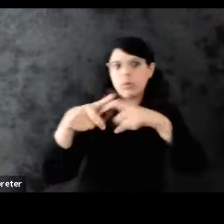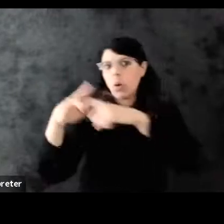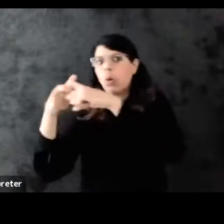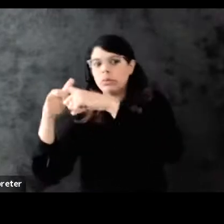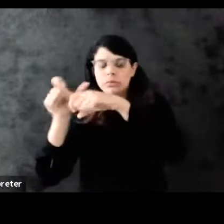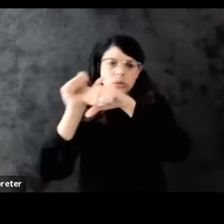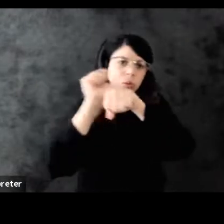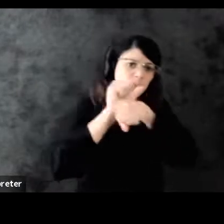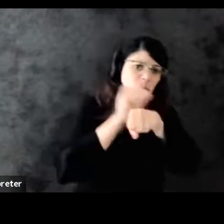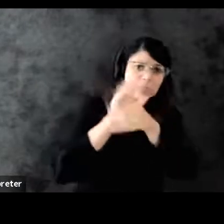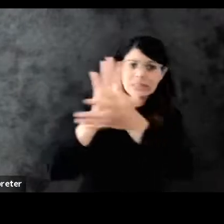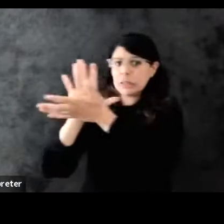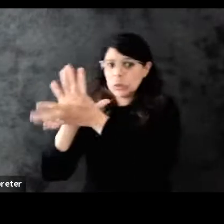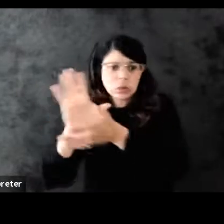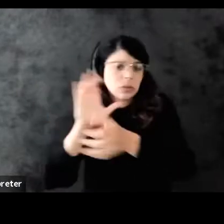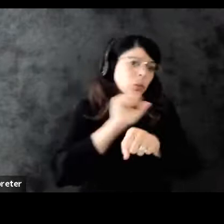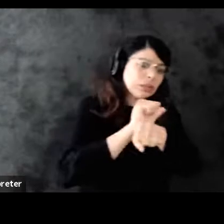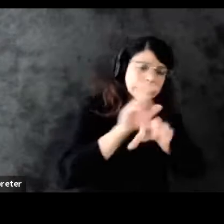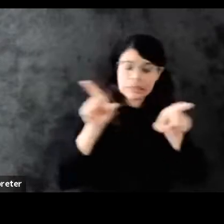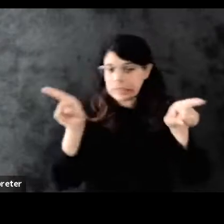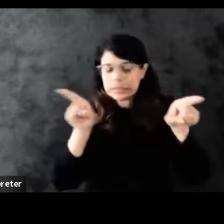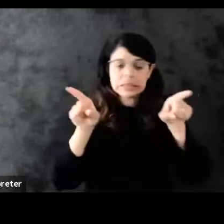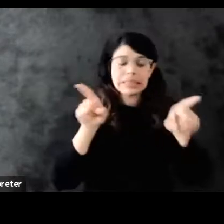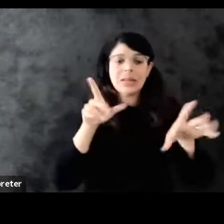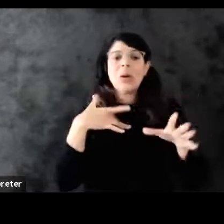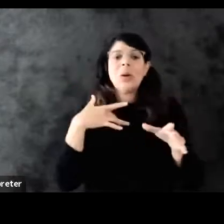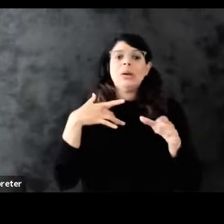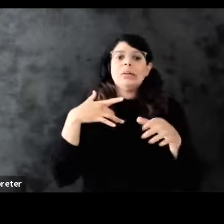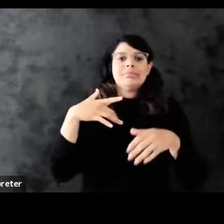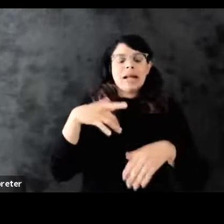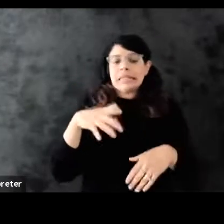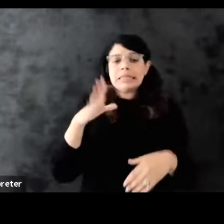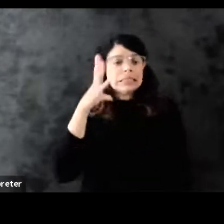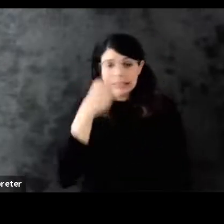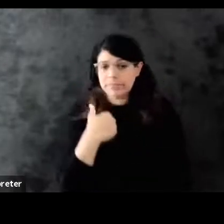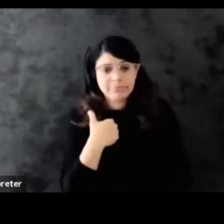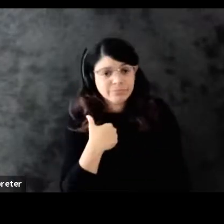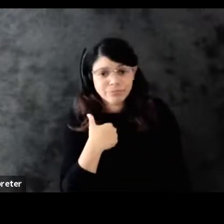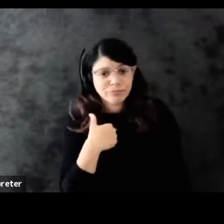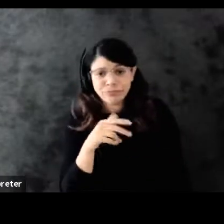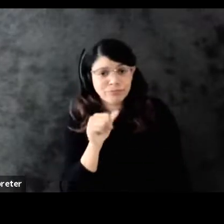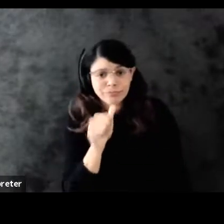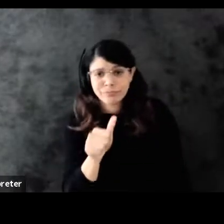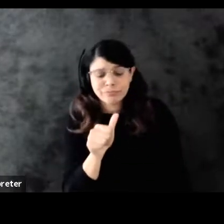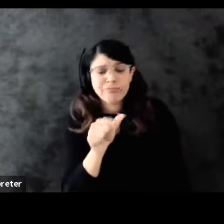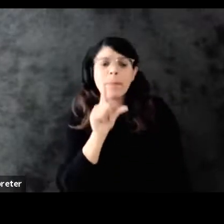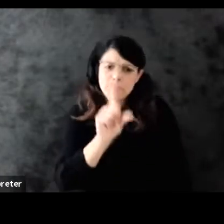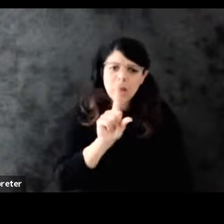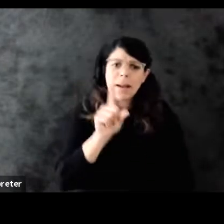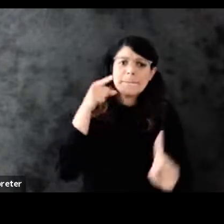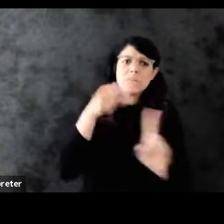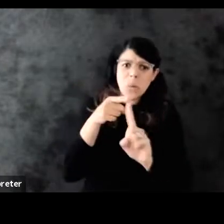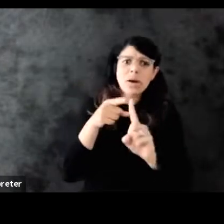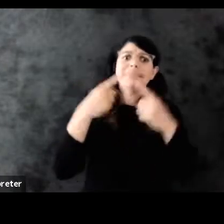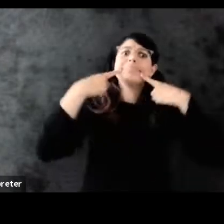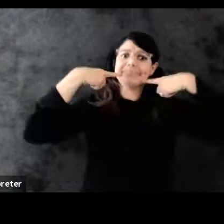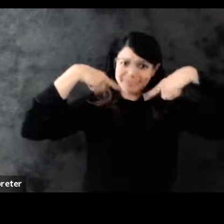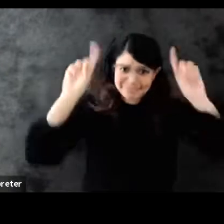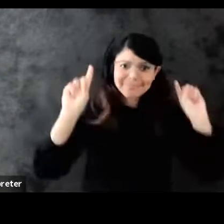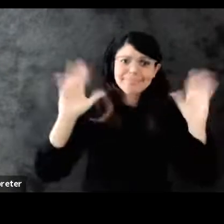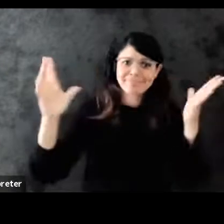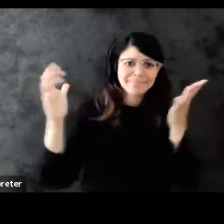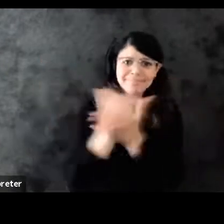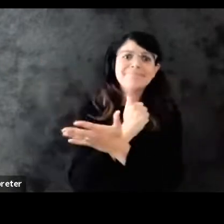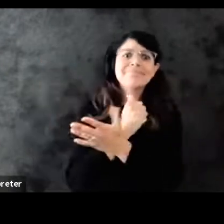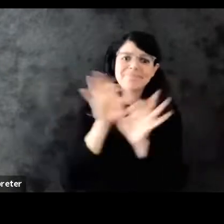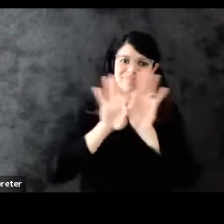sleep, but I did it. So I didn't get straight A's anymore, but I was happy. So anyway, I finally